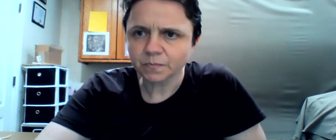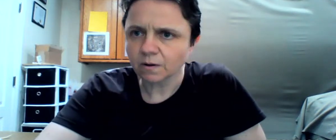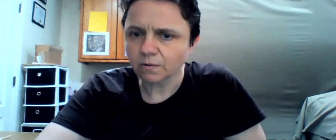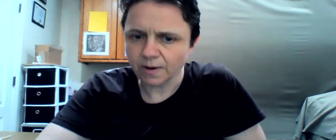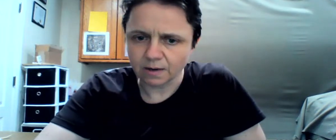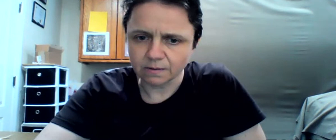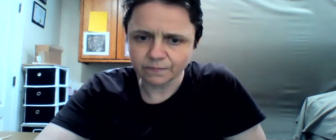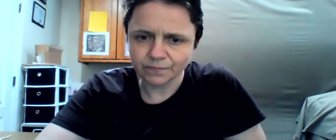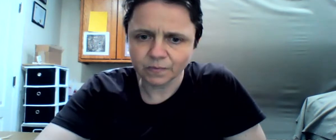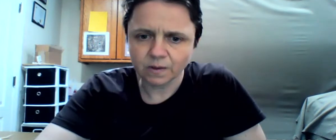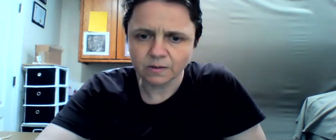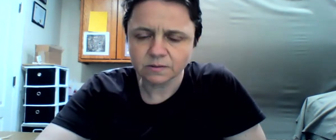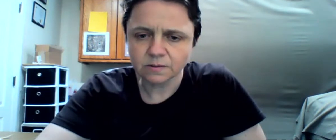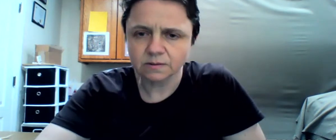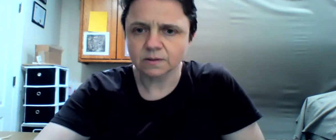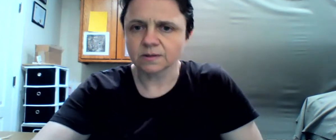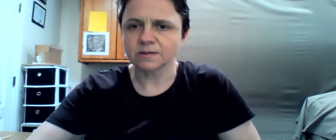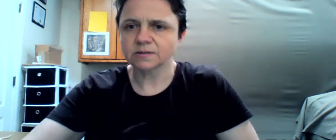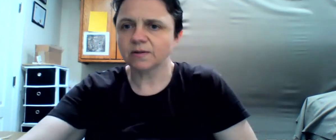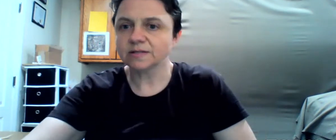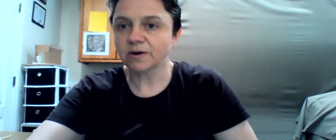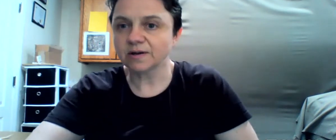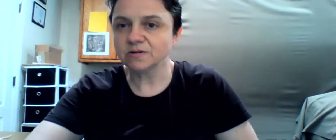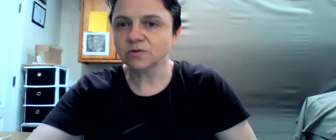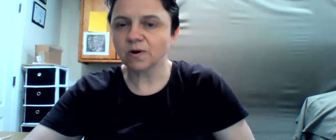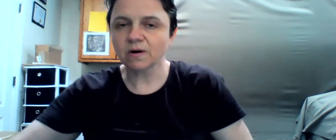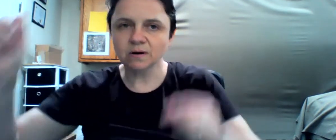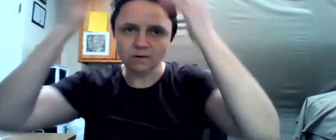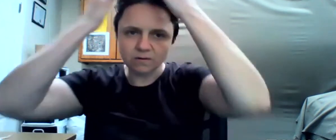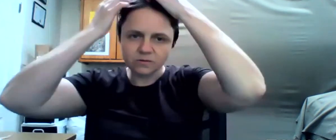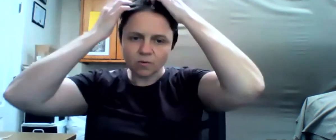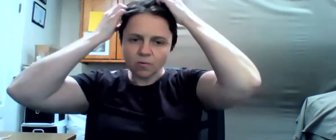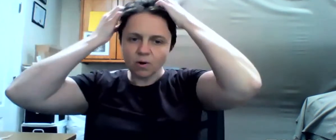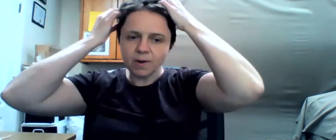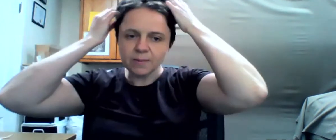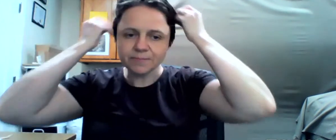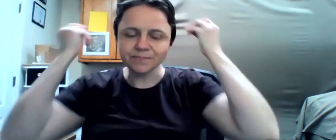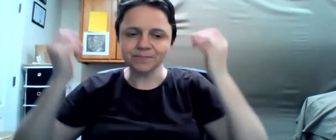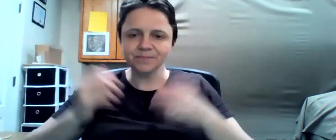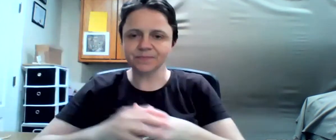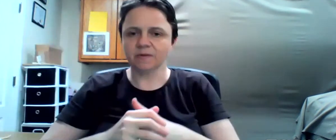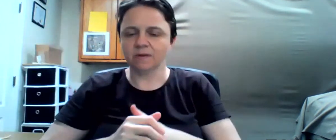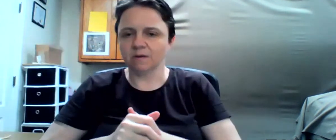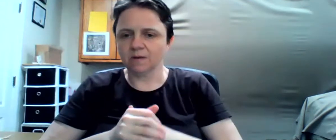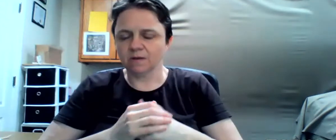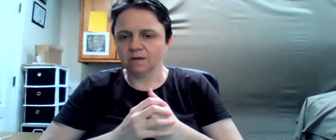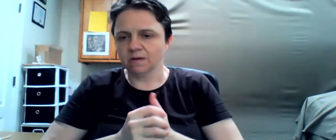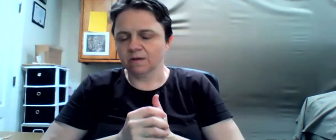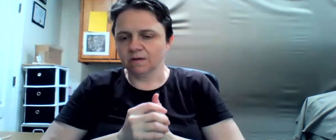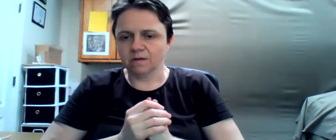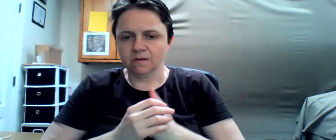All right. So let's go ahead and do our warm up.